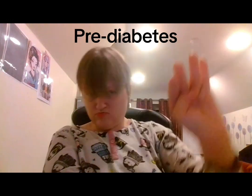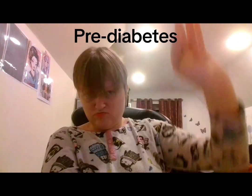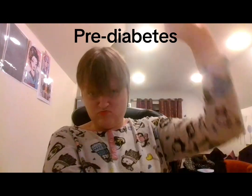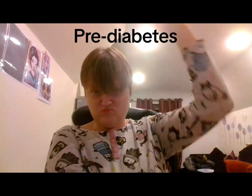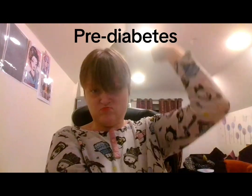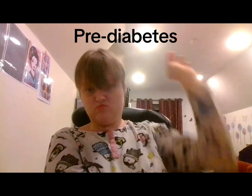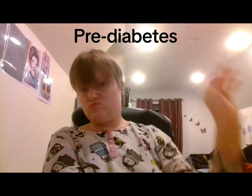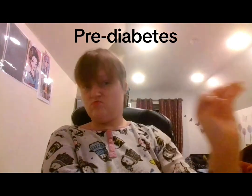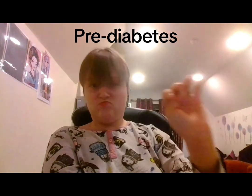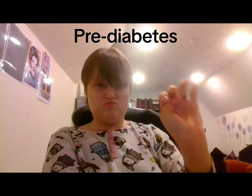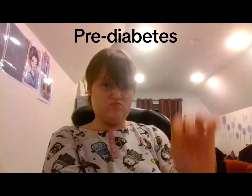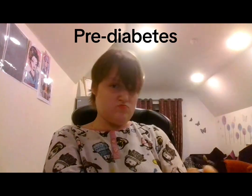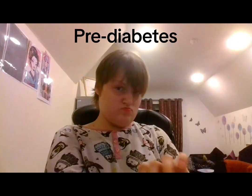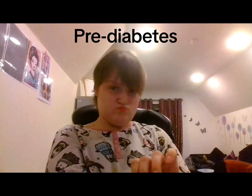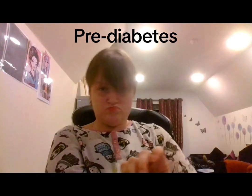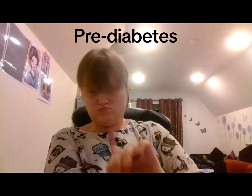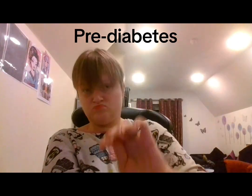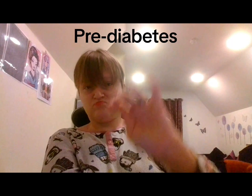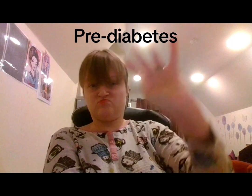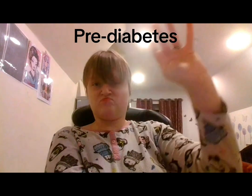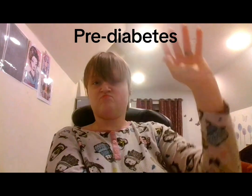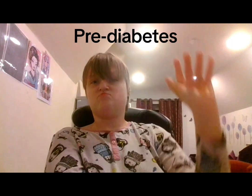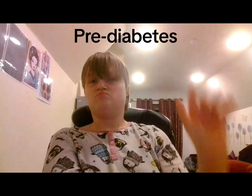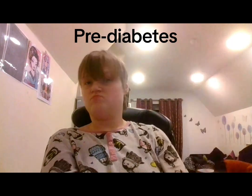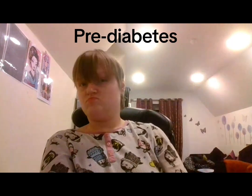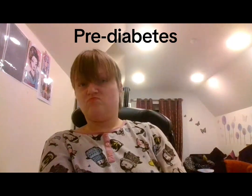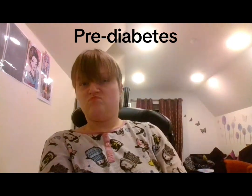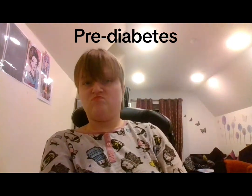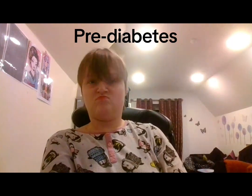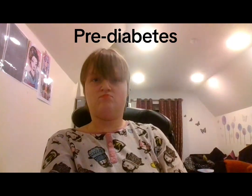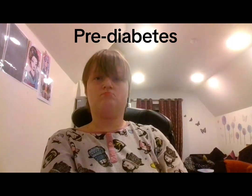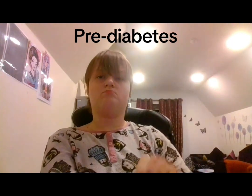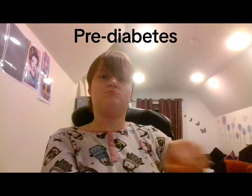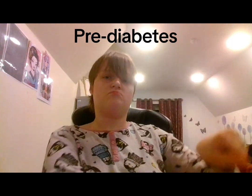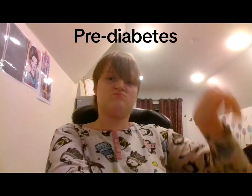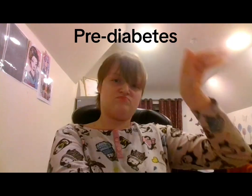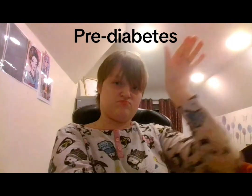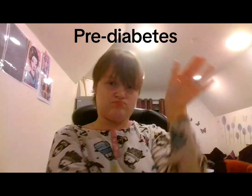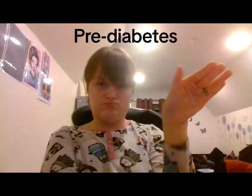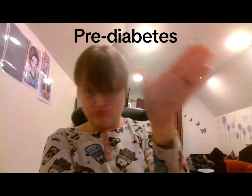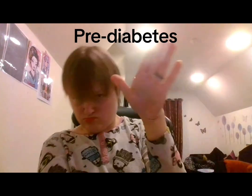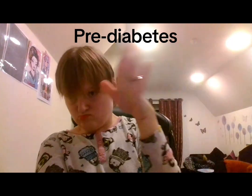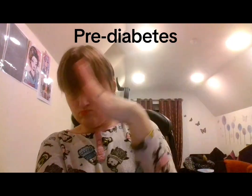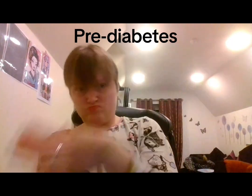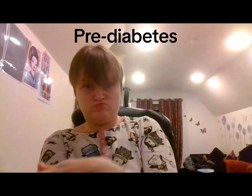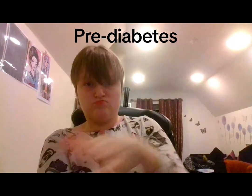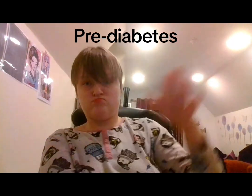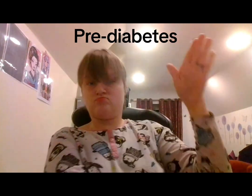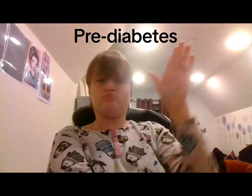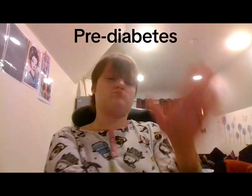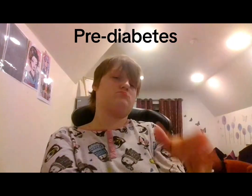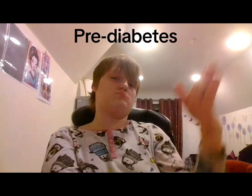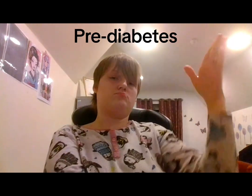developing type 2 diabetes. Everyone is individual, so there isn't